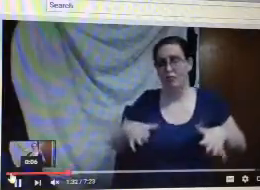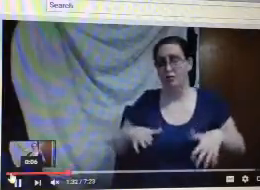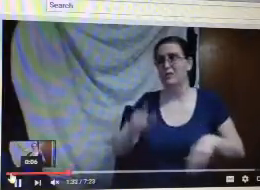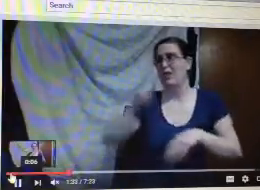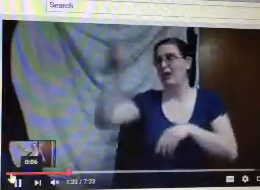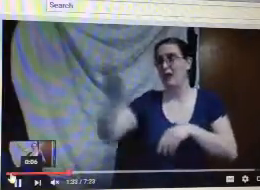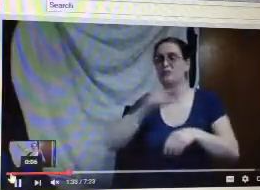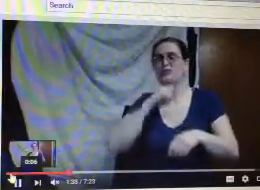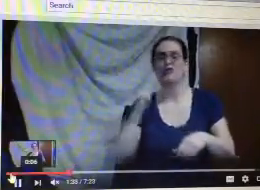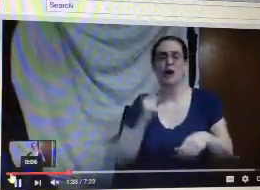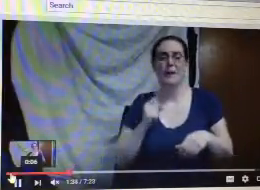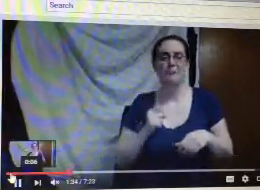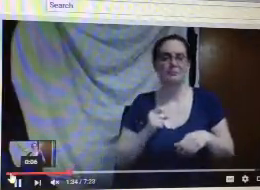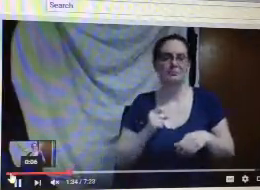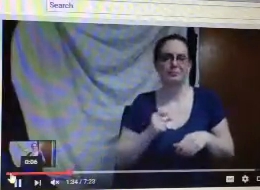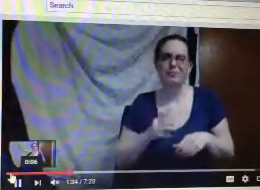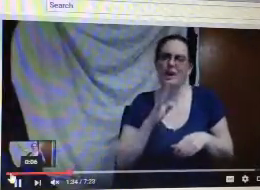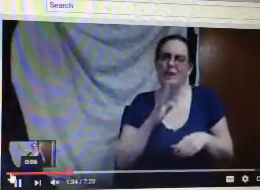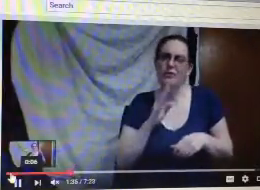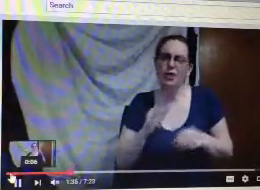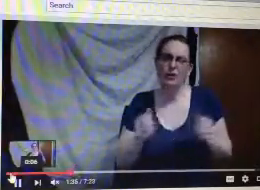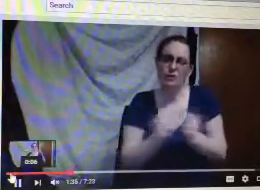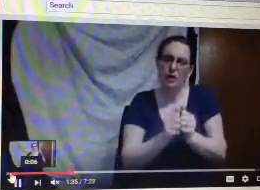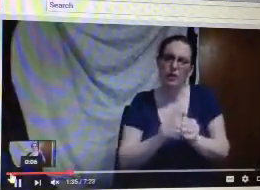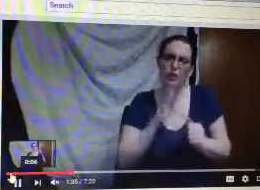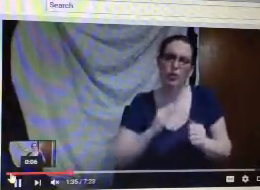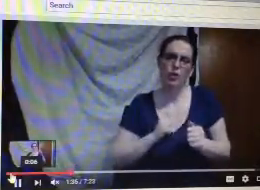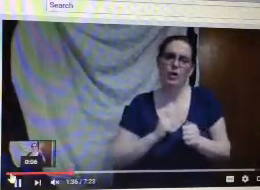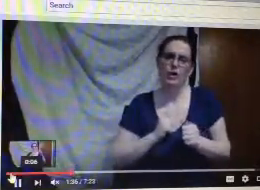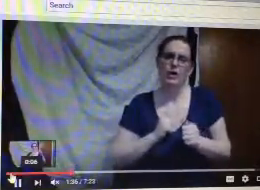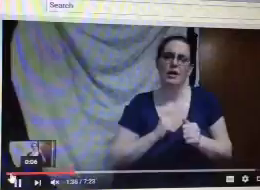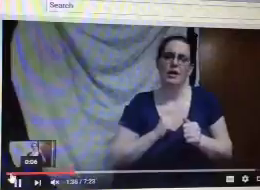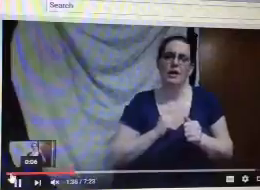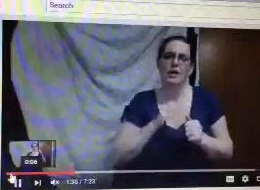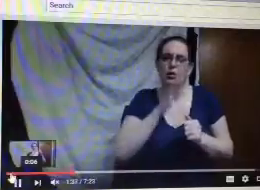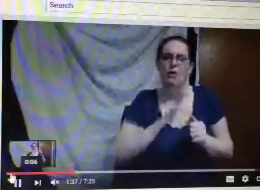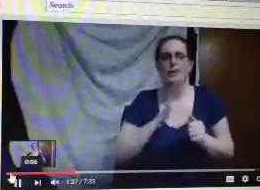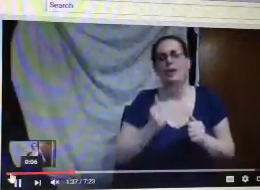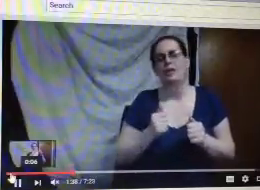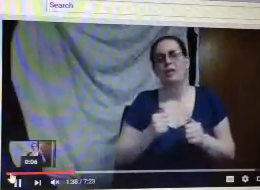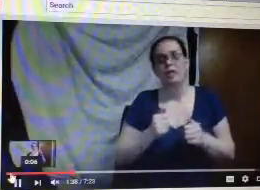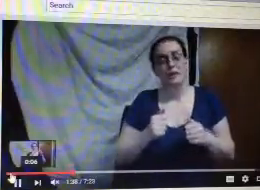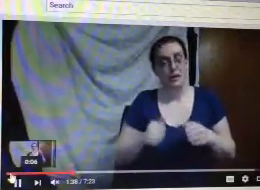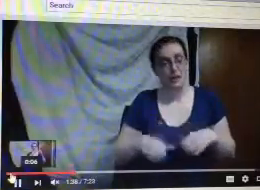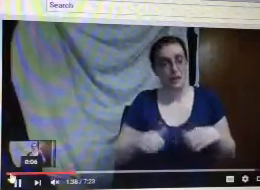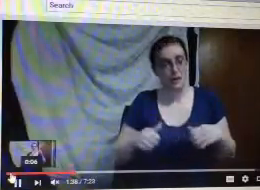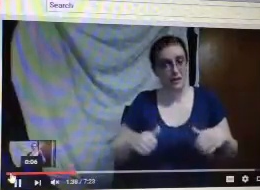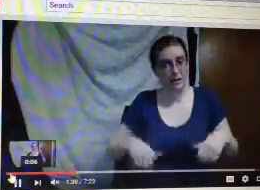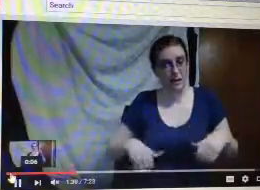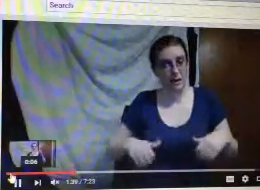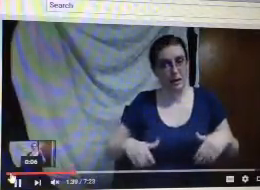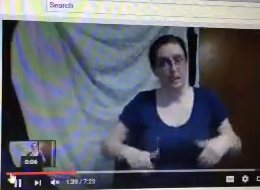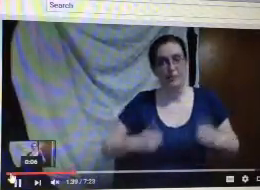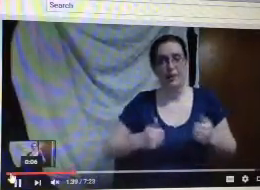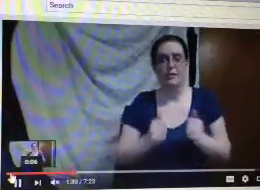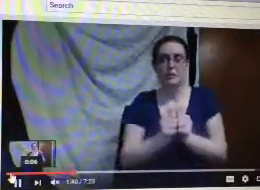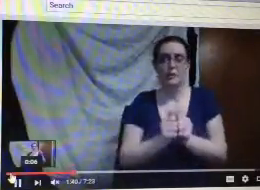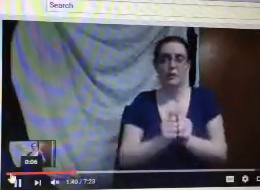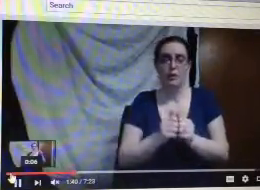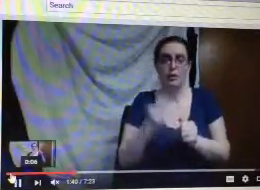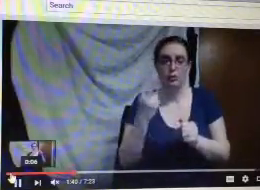her baby and her clothes and hanging her clothes out to dry, and we were talking with the woman, and the woman said,